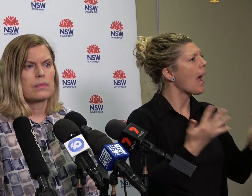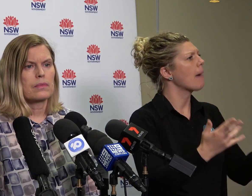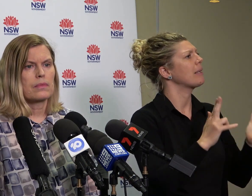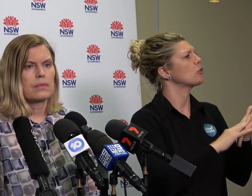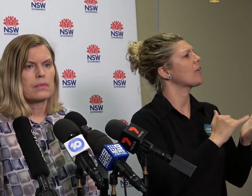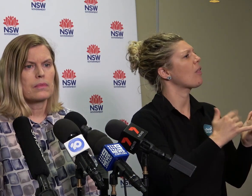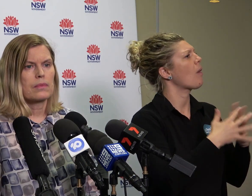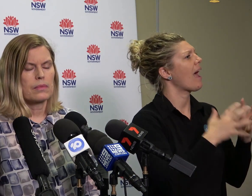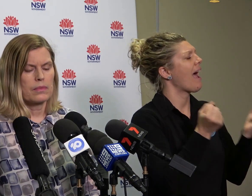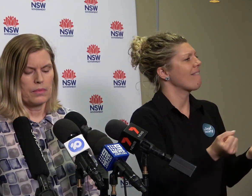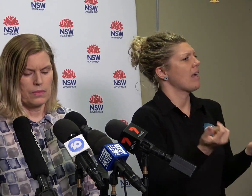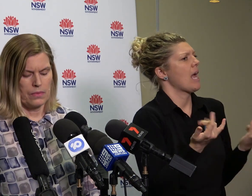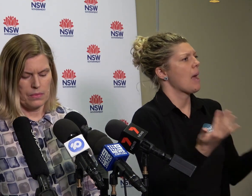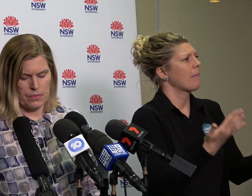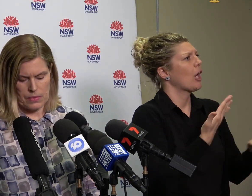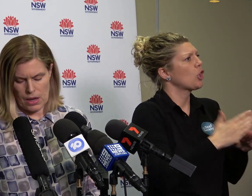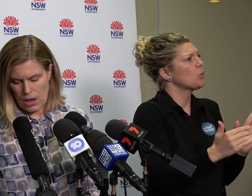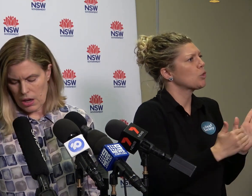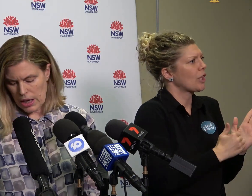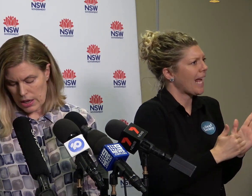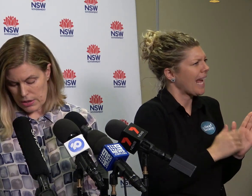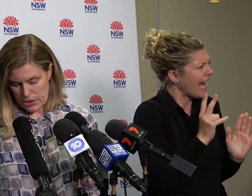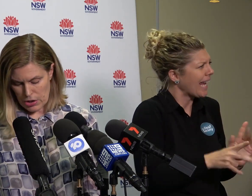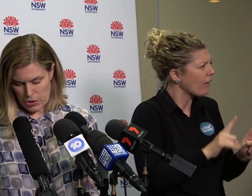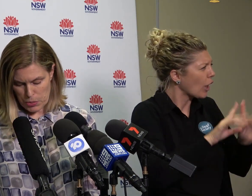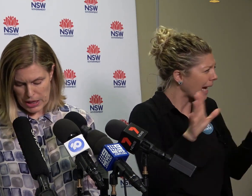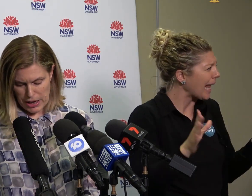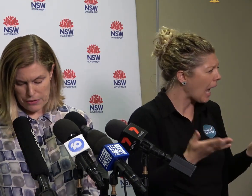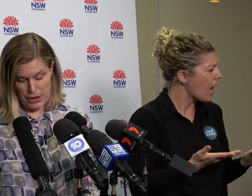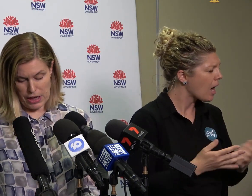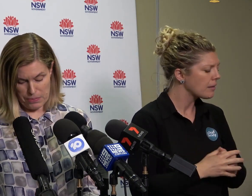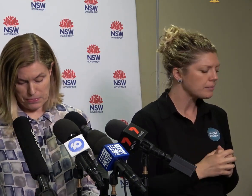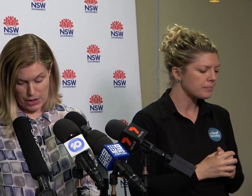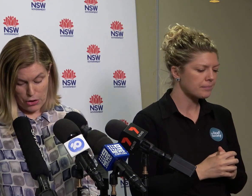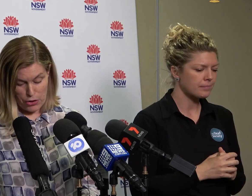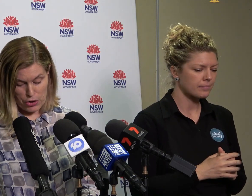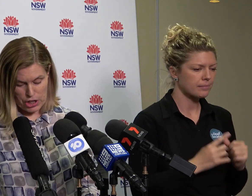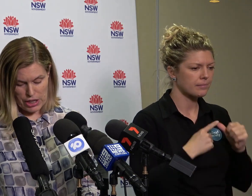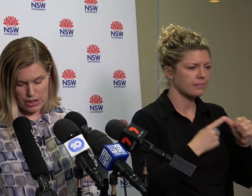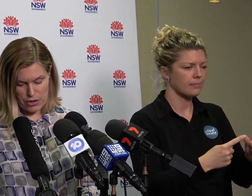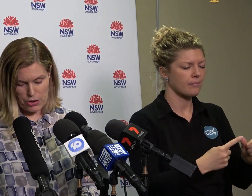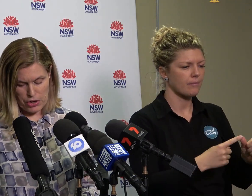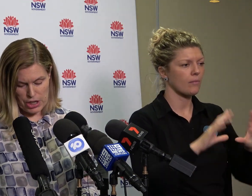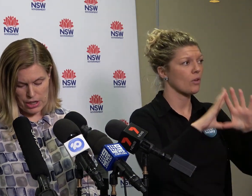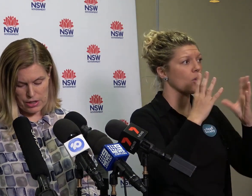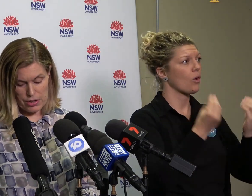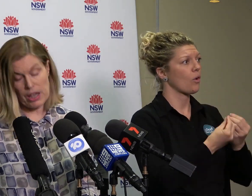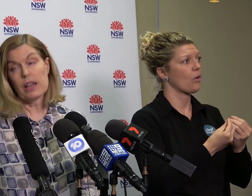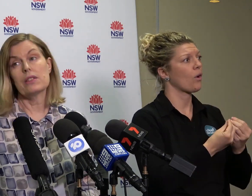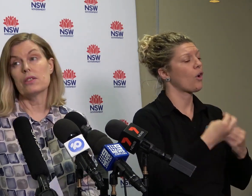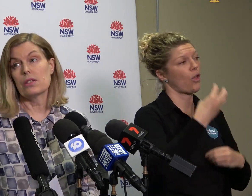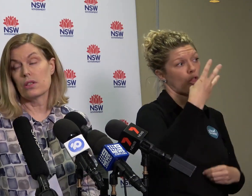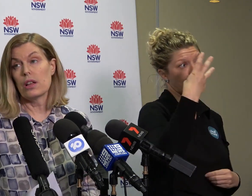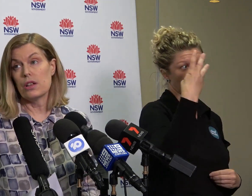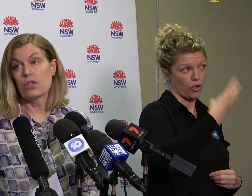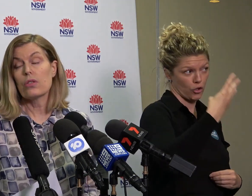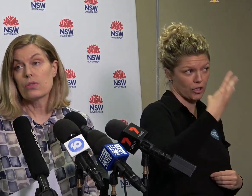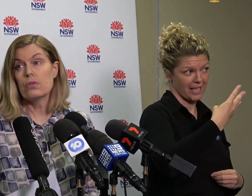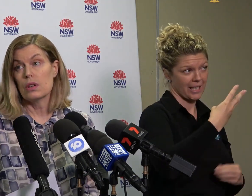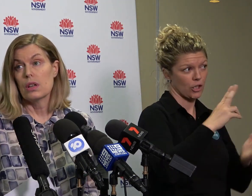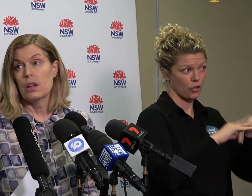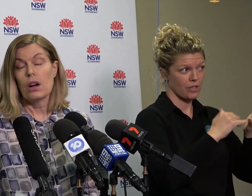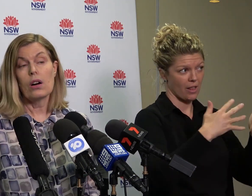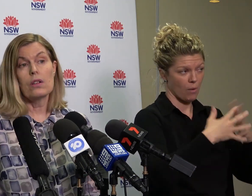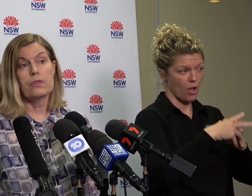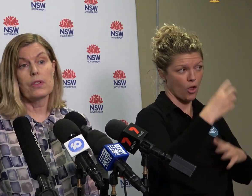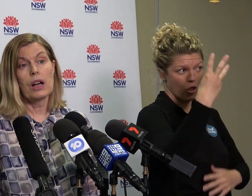got in New South Wales now, and how many new ones today? Okay, so we have 13 cases in